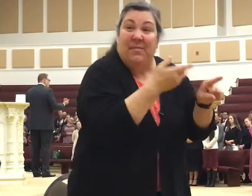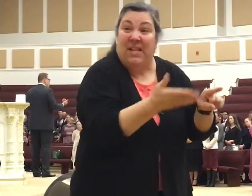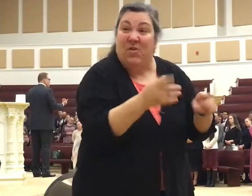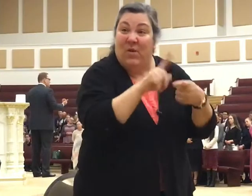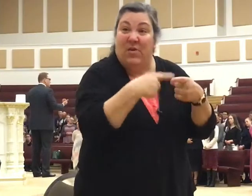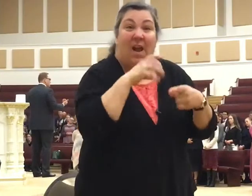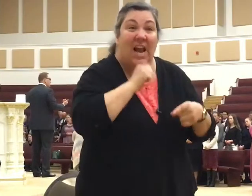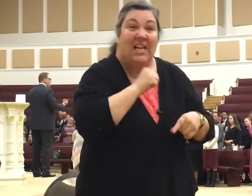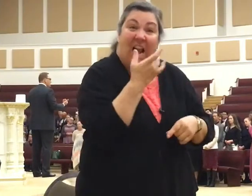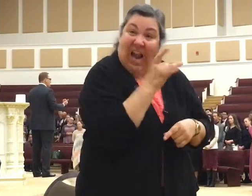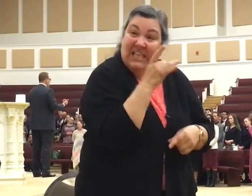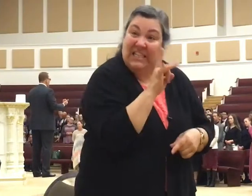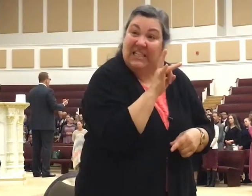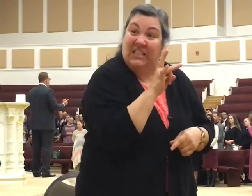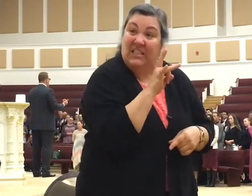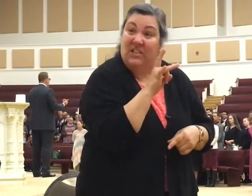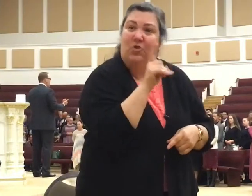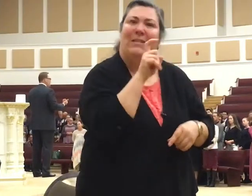Get over it.